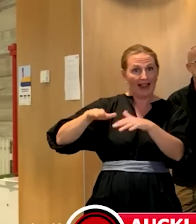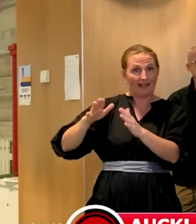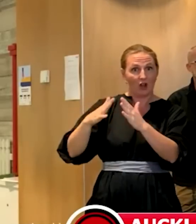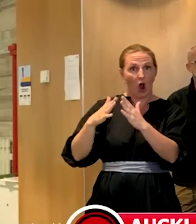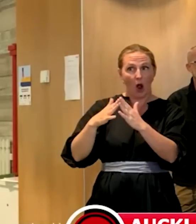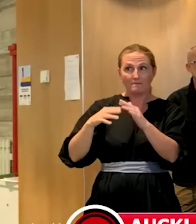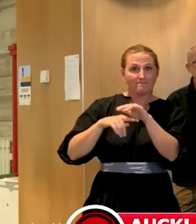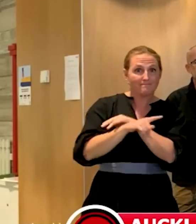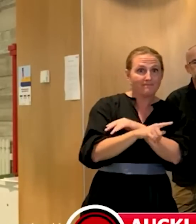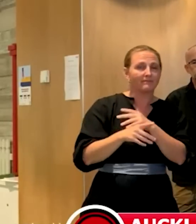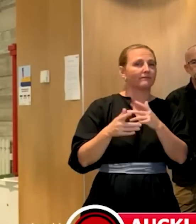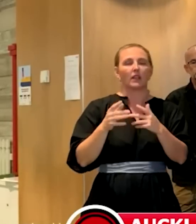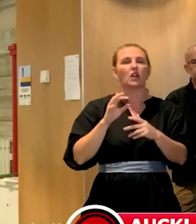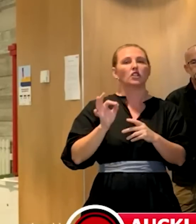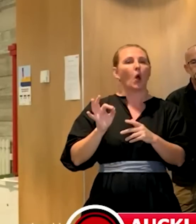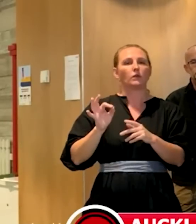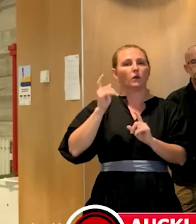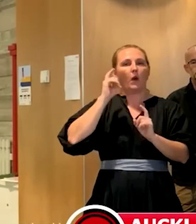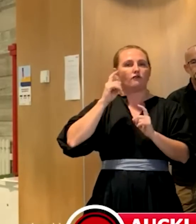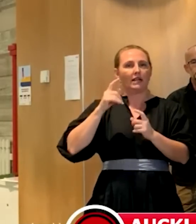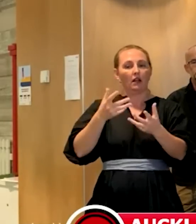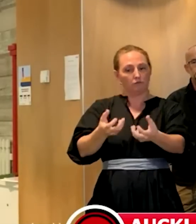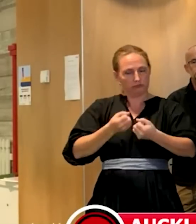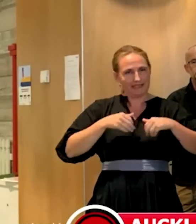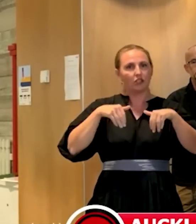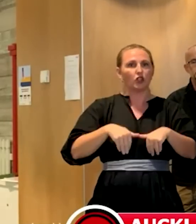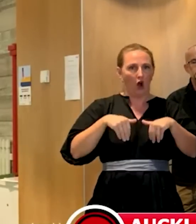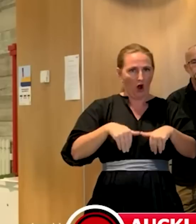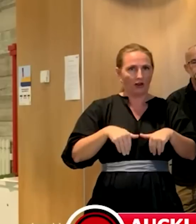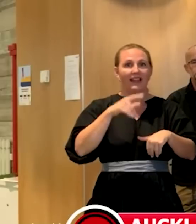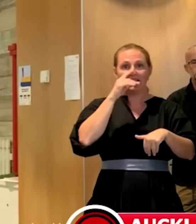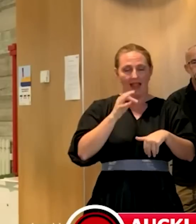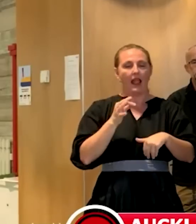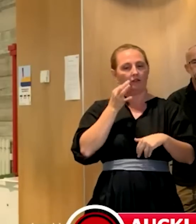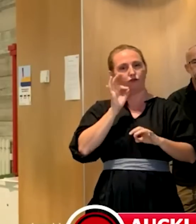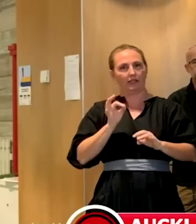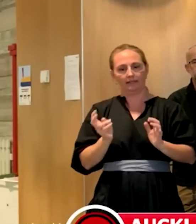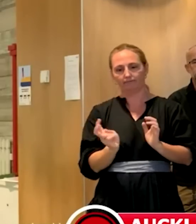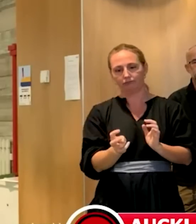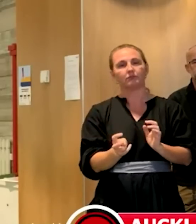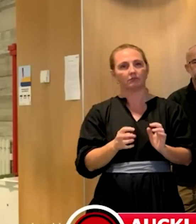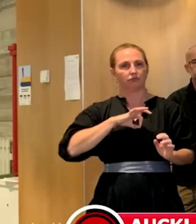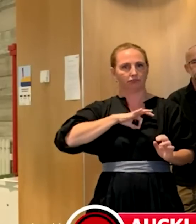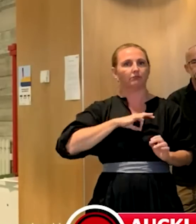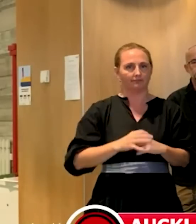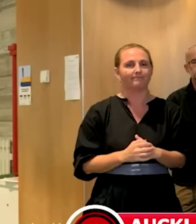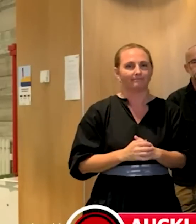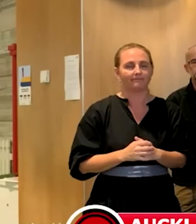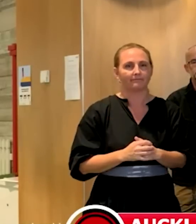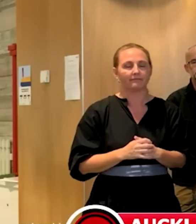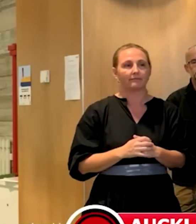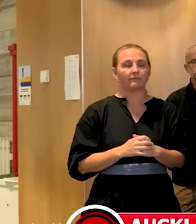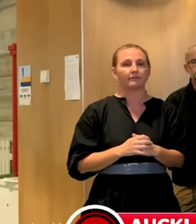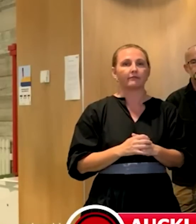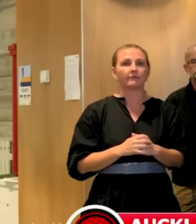for emergency reasons, don't let that be the case. Bring your dog with you to the shelter and they can help you with that. Please